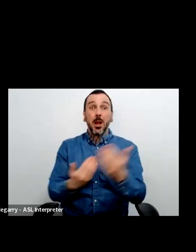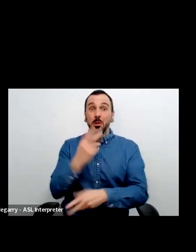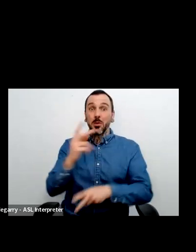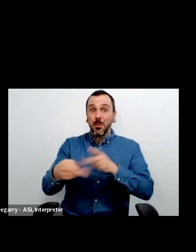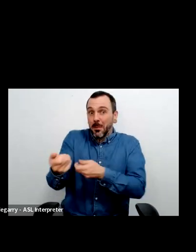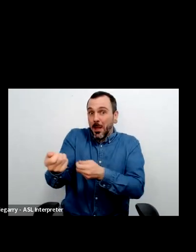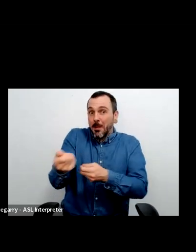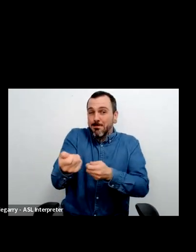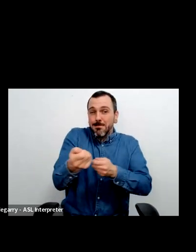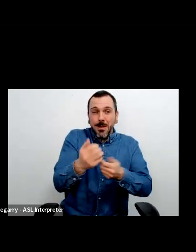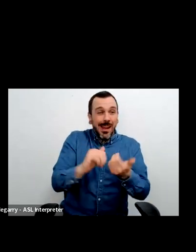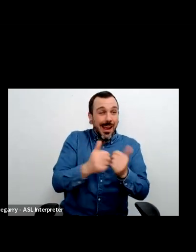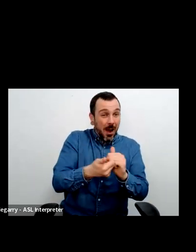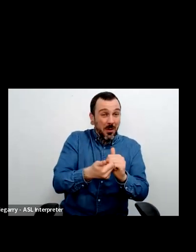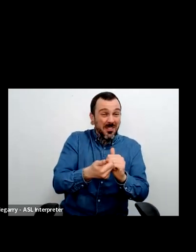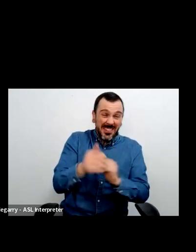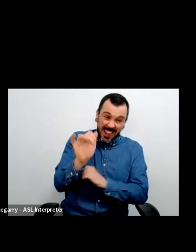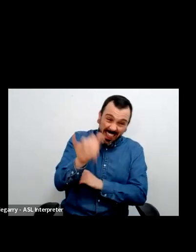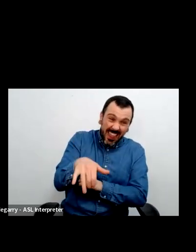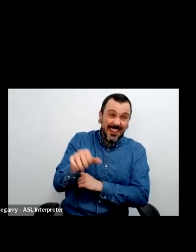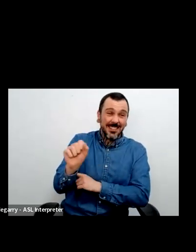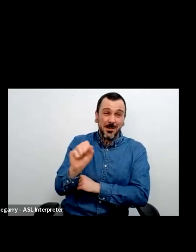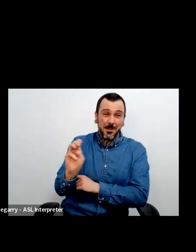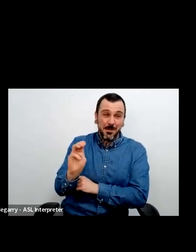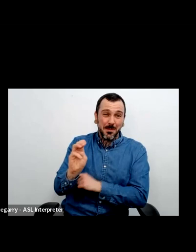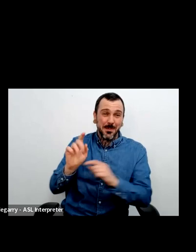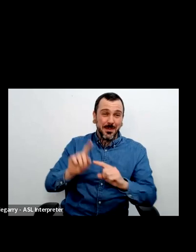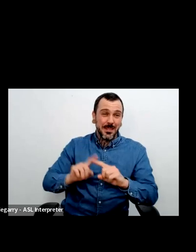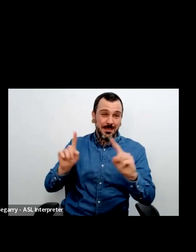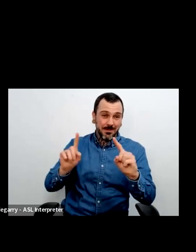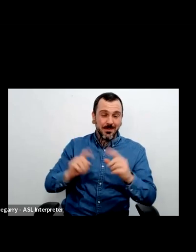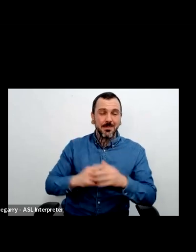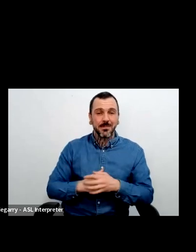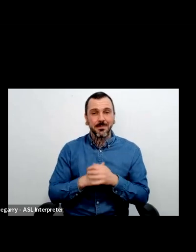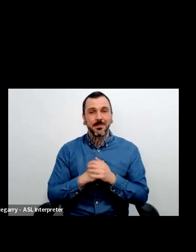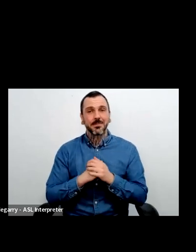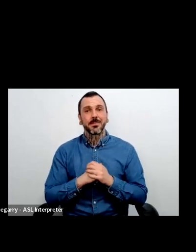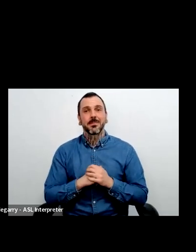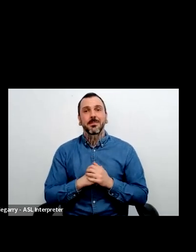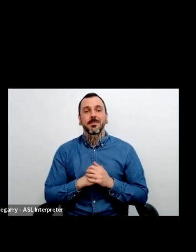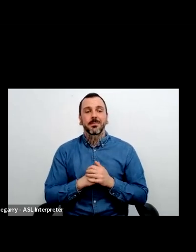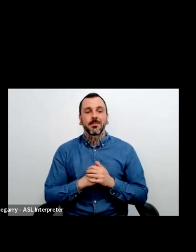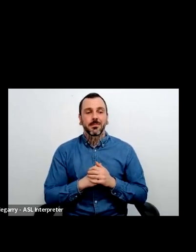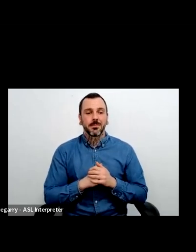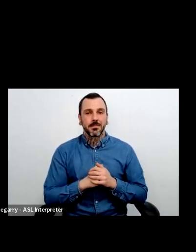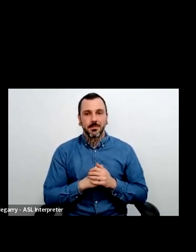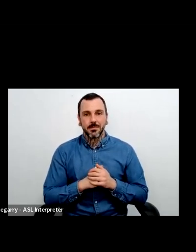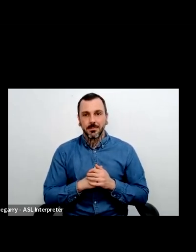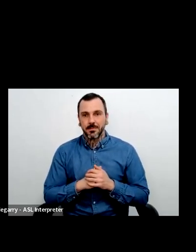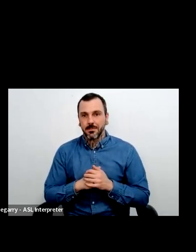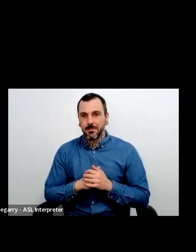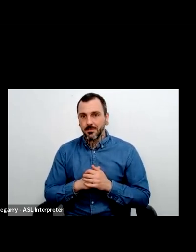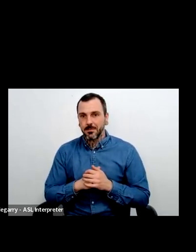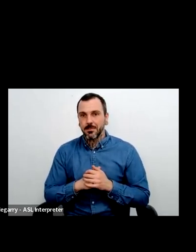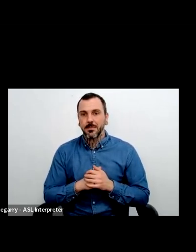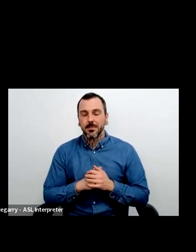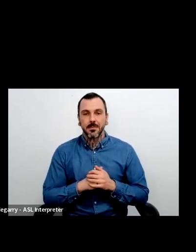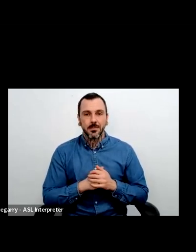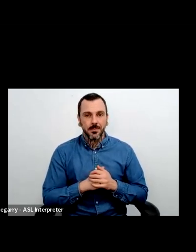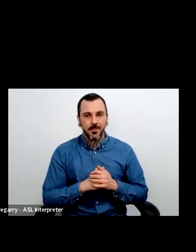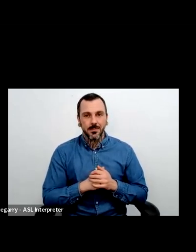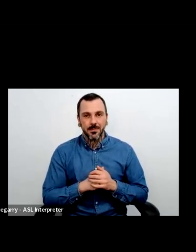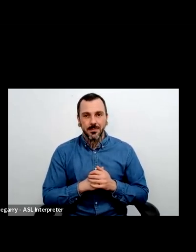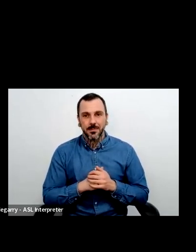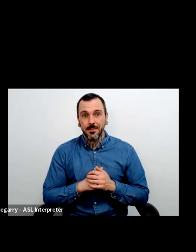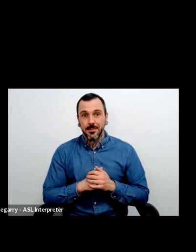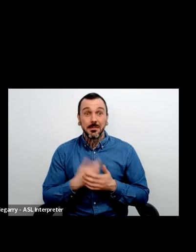it's stuff that thankfully can turn to people who can know what's working and what doesn't. Say you